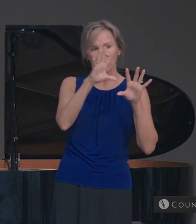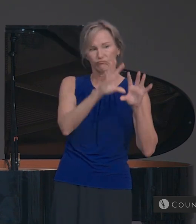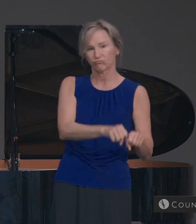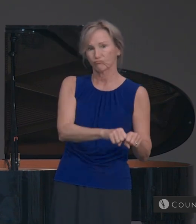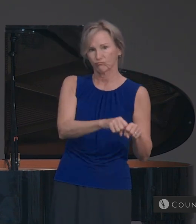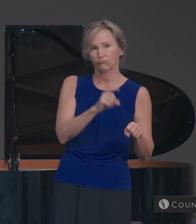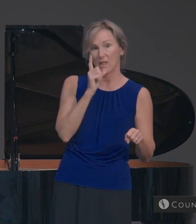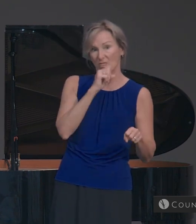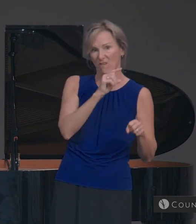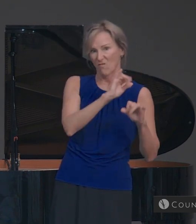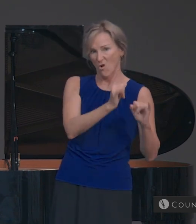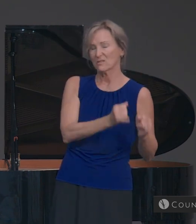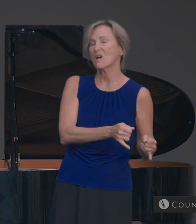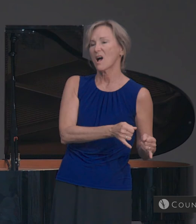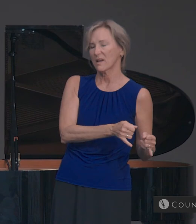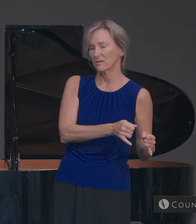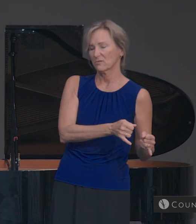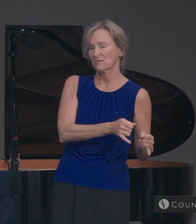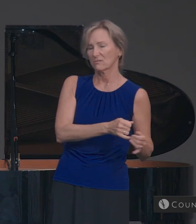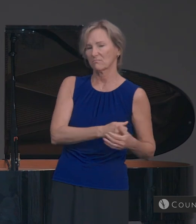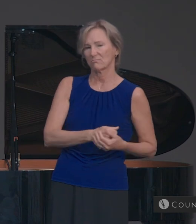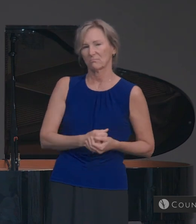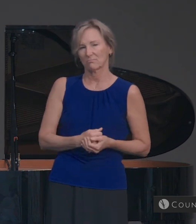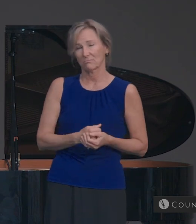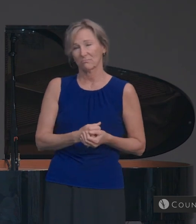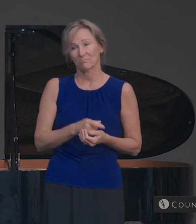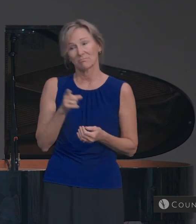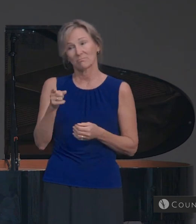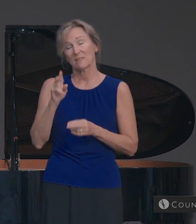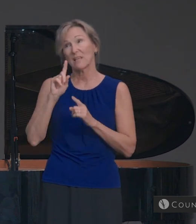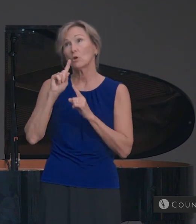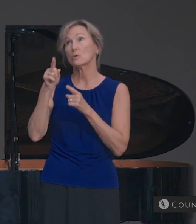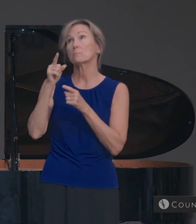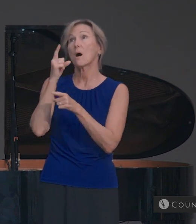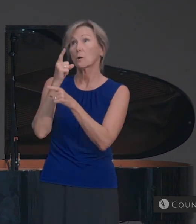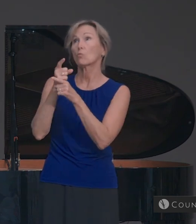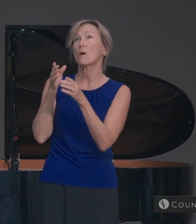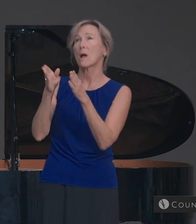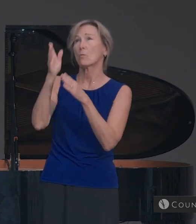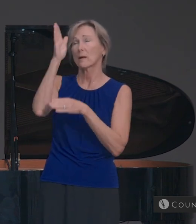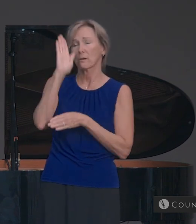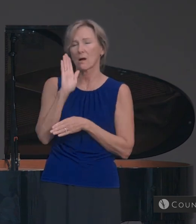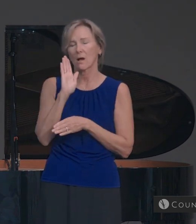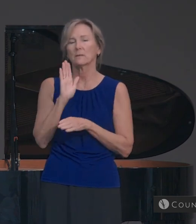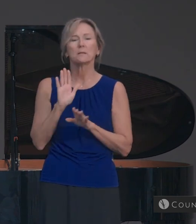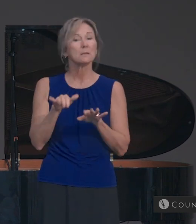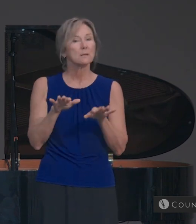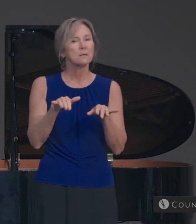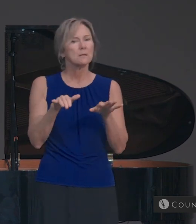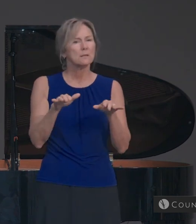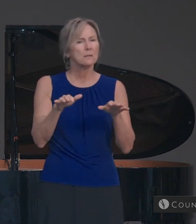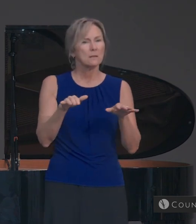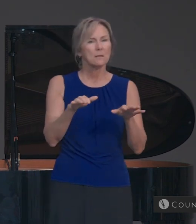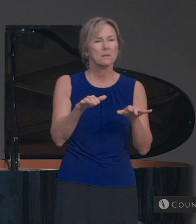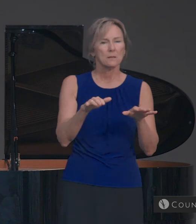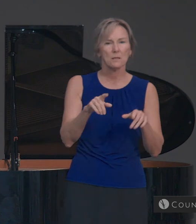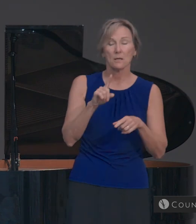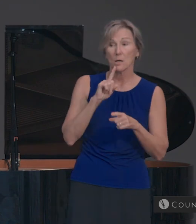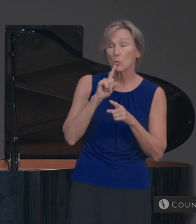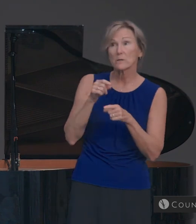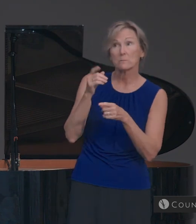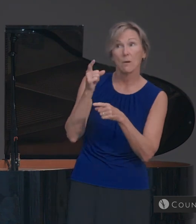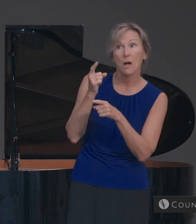by the prophets of his day. He responded correctly. You see, responding correctly to the word led